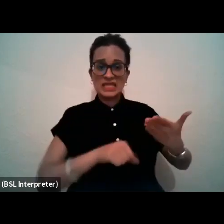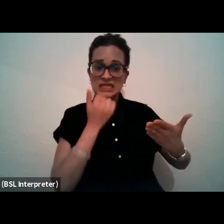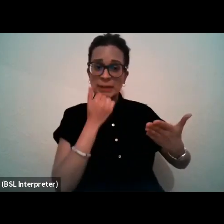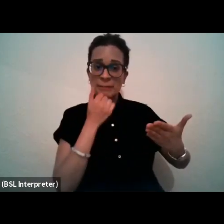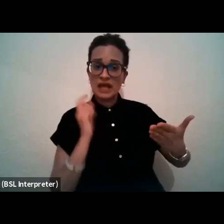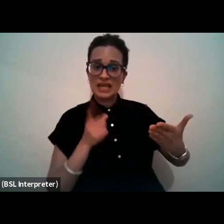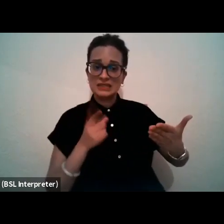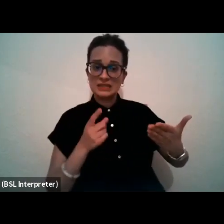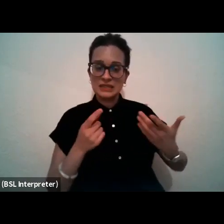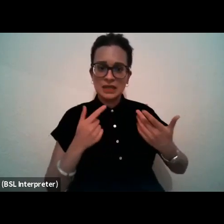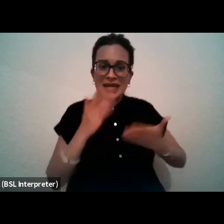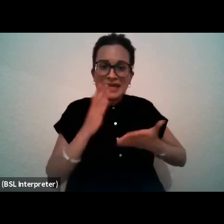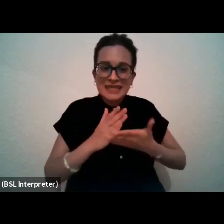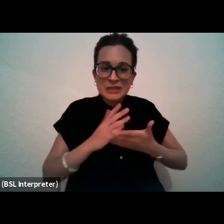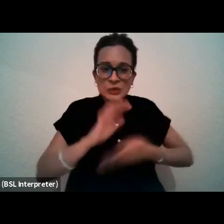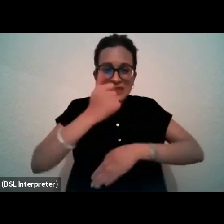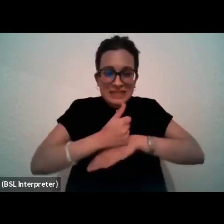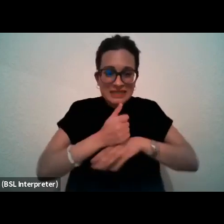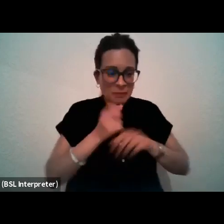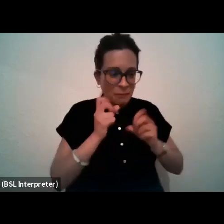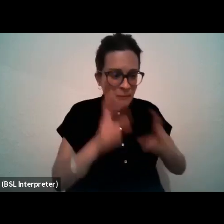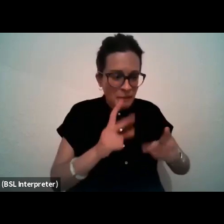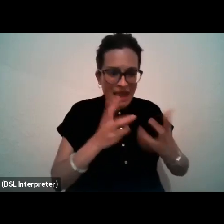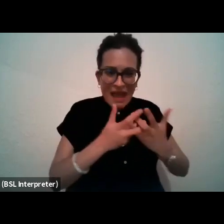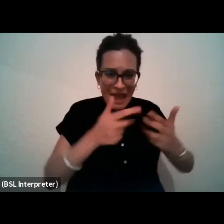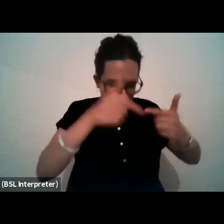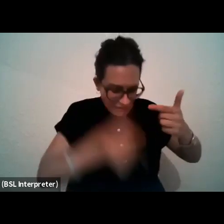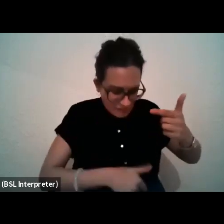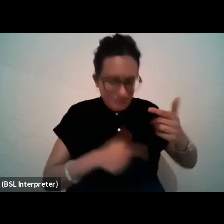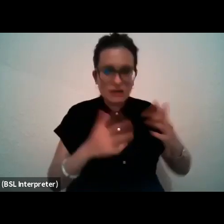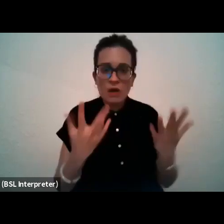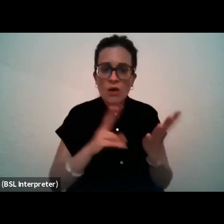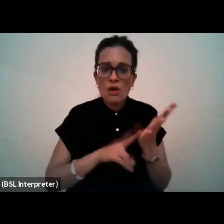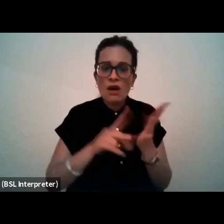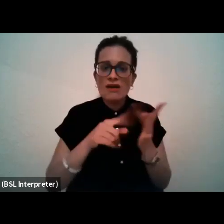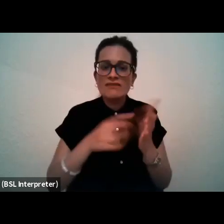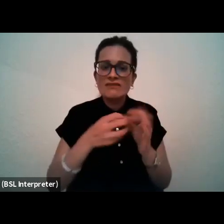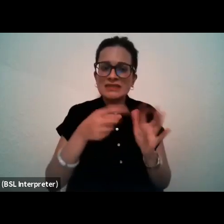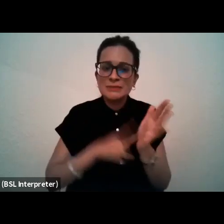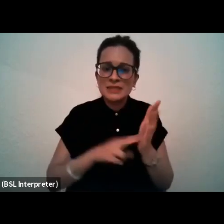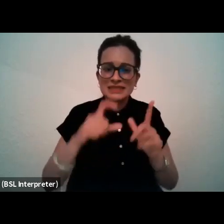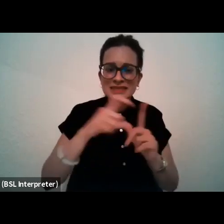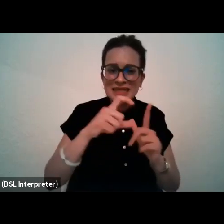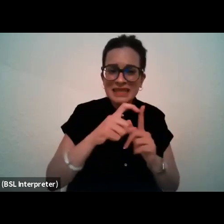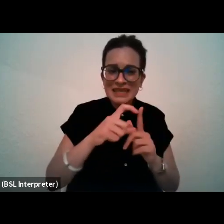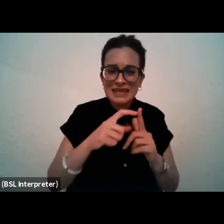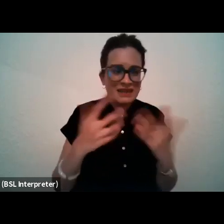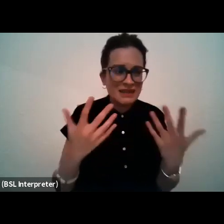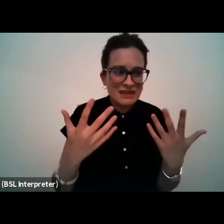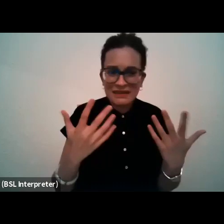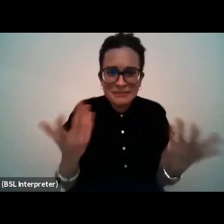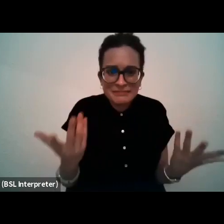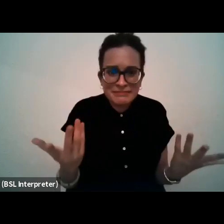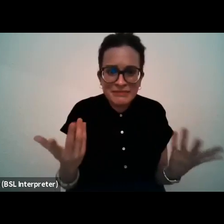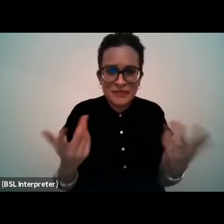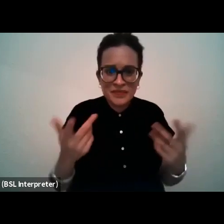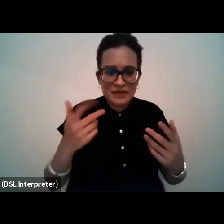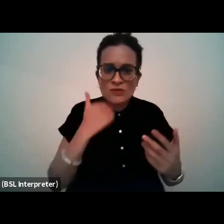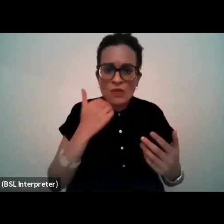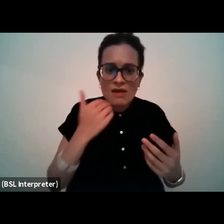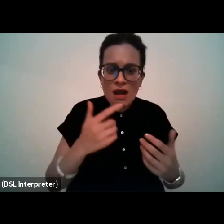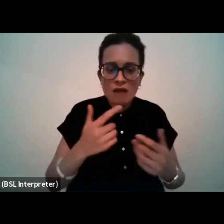more systemic issues. So reducing it to vitamin D levels, reducing it to the prevalence of high blood pressure